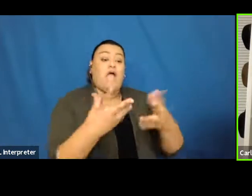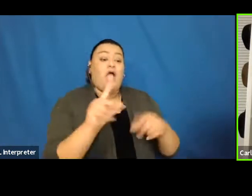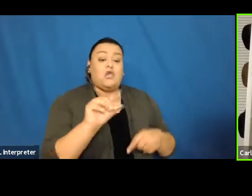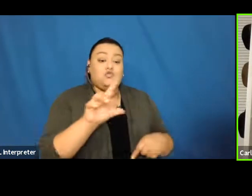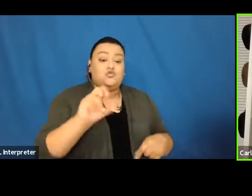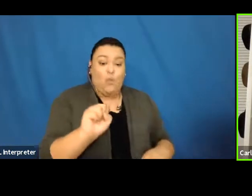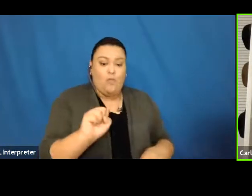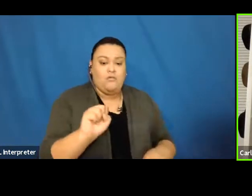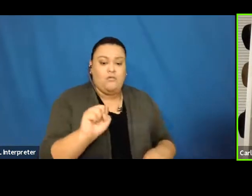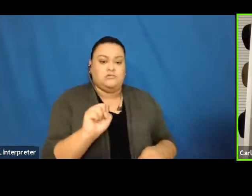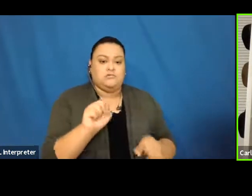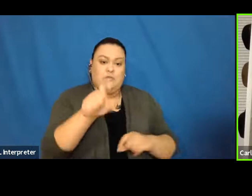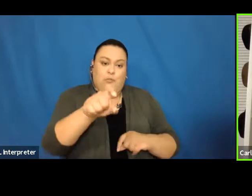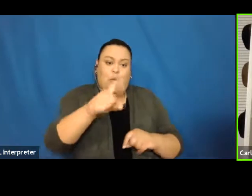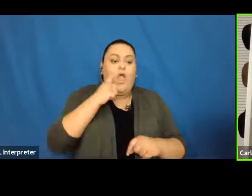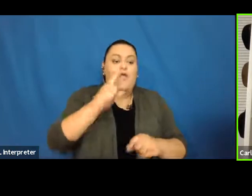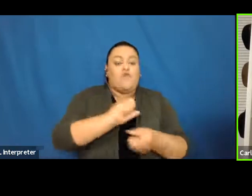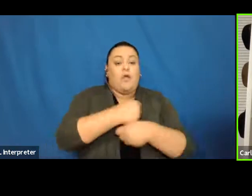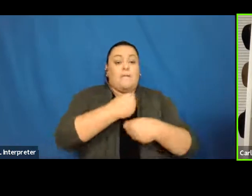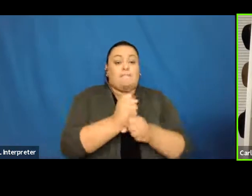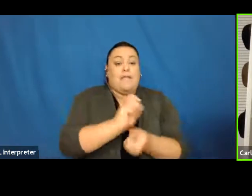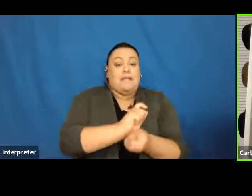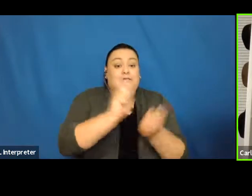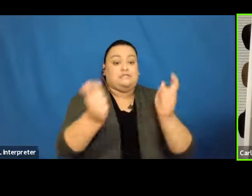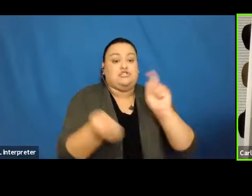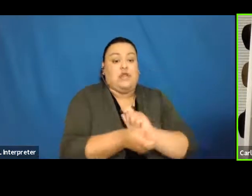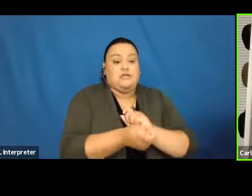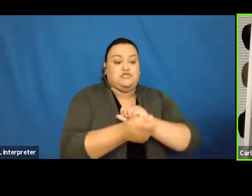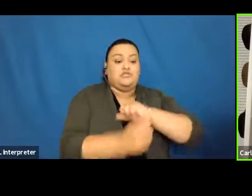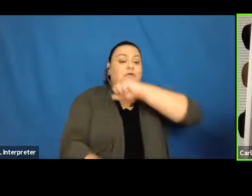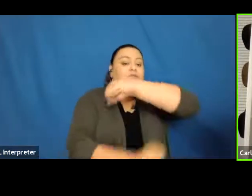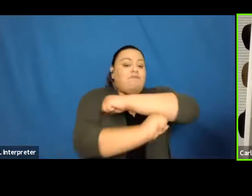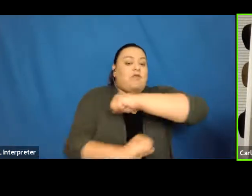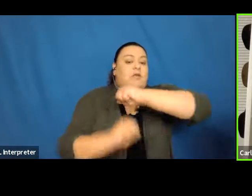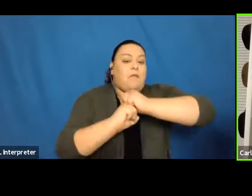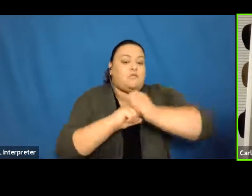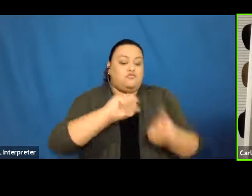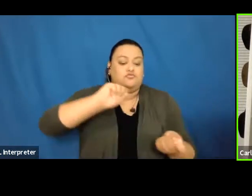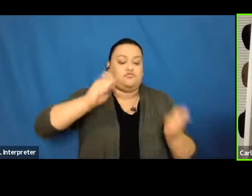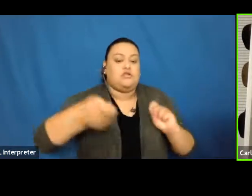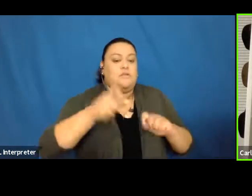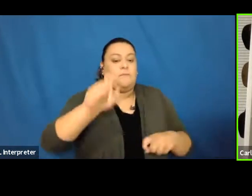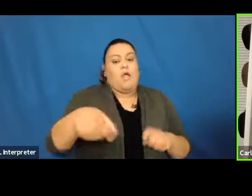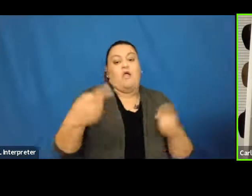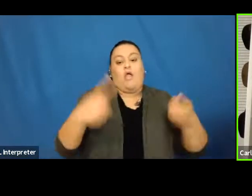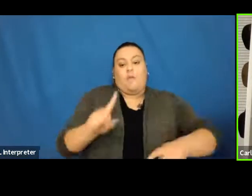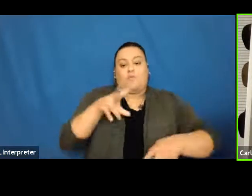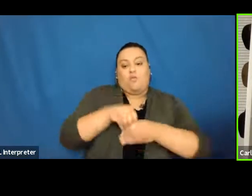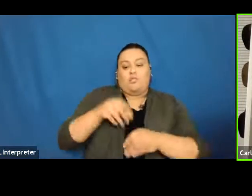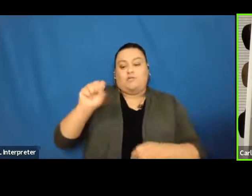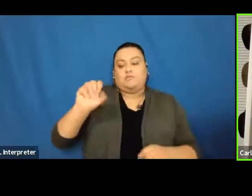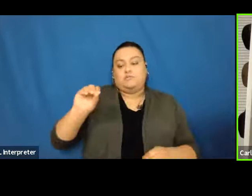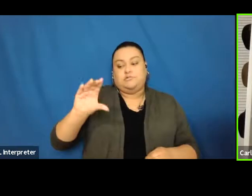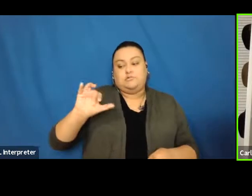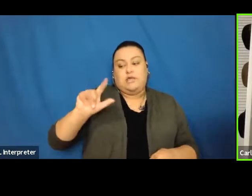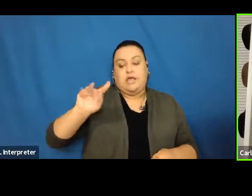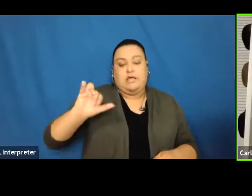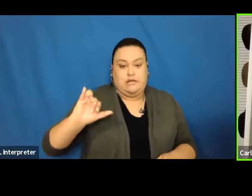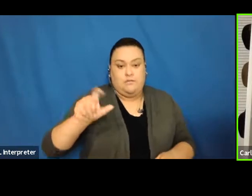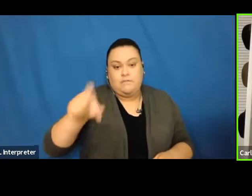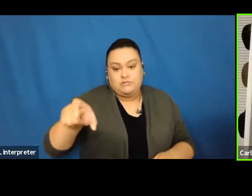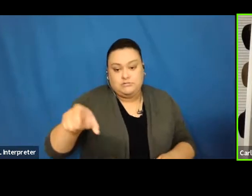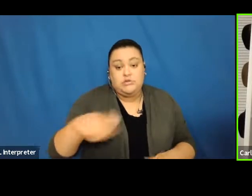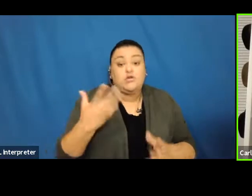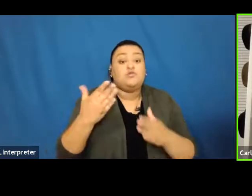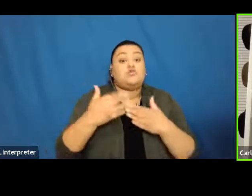change, a fundamental restructuring of the society that needs to be done. And so my hope is that down the road, as I think